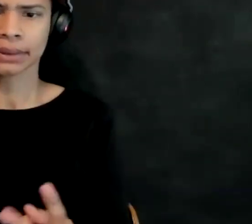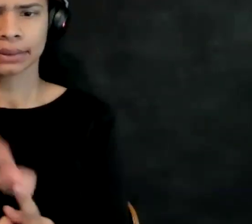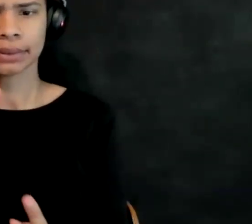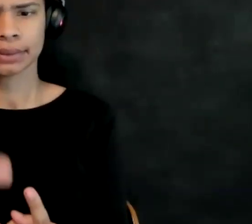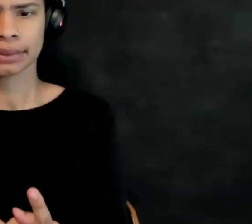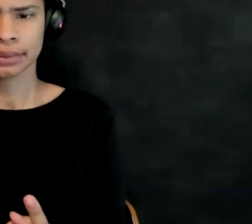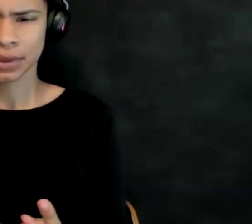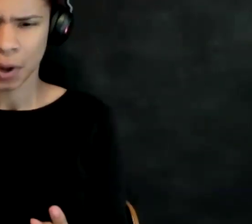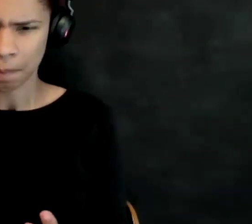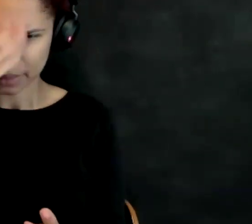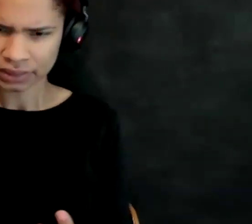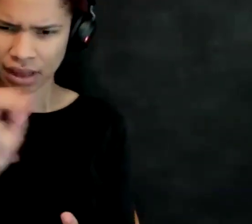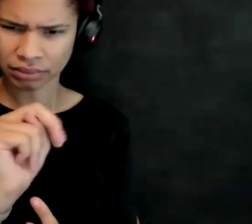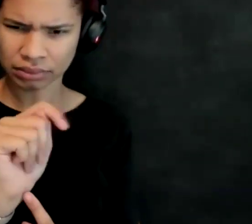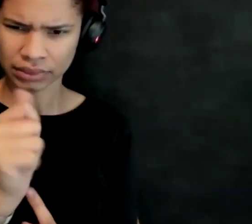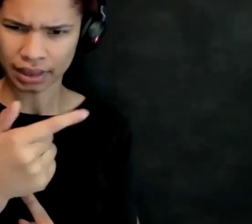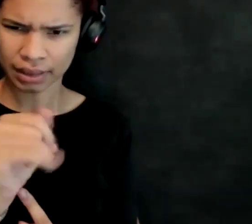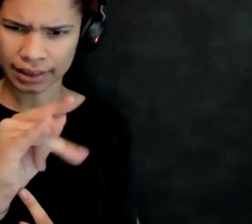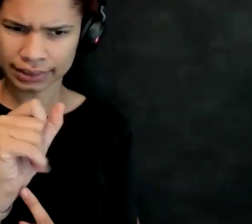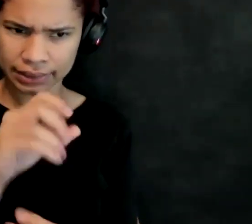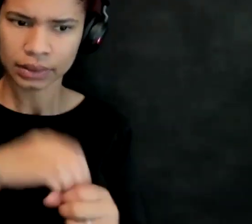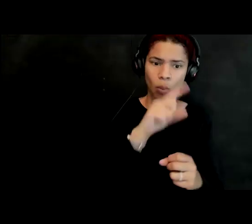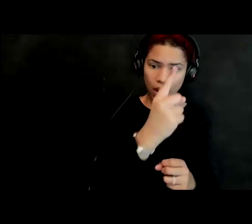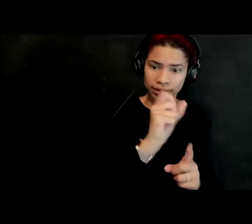antagonist in one situation is a protagonist in another